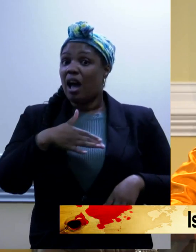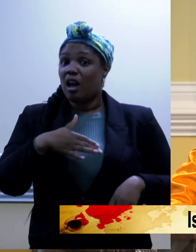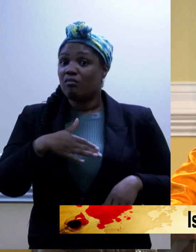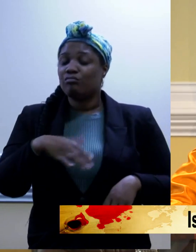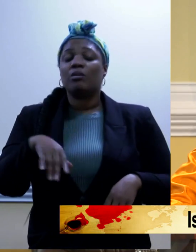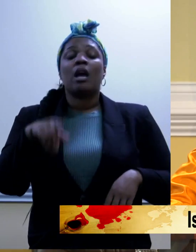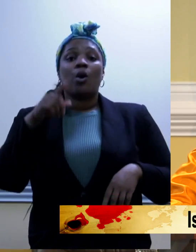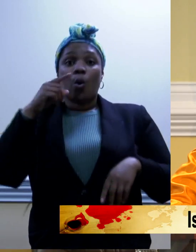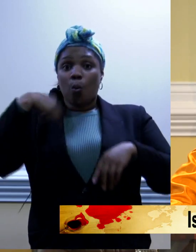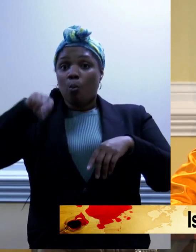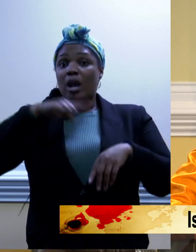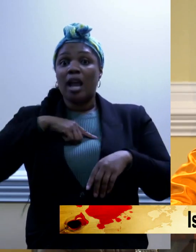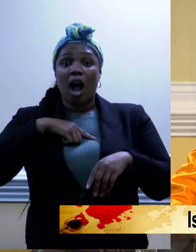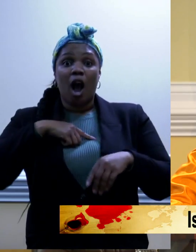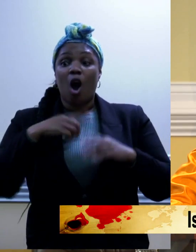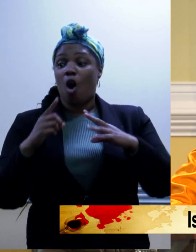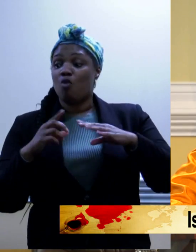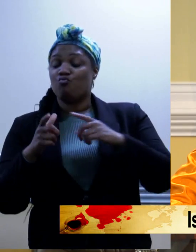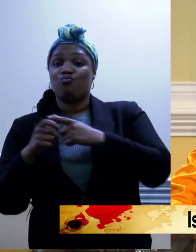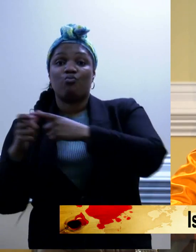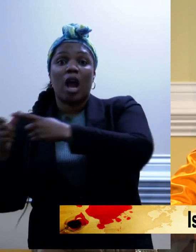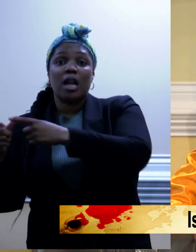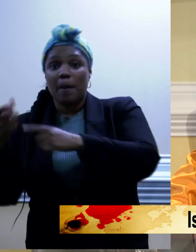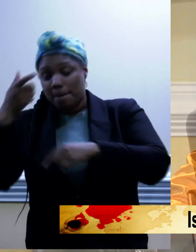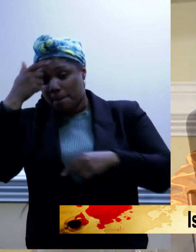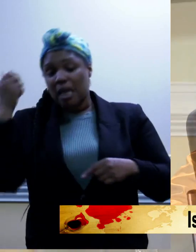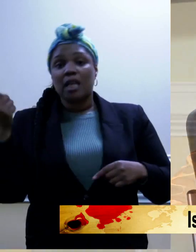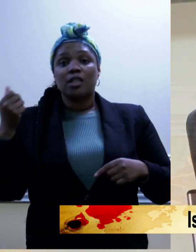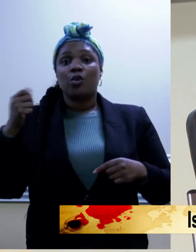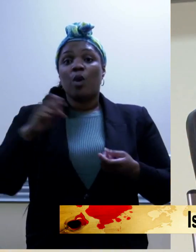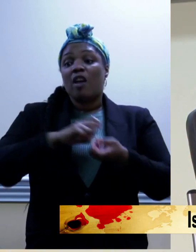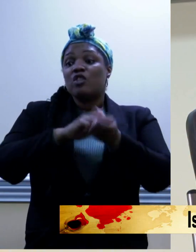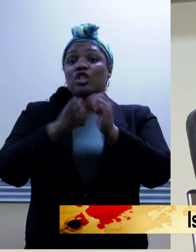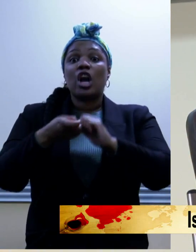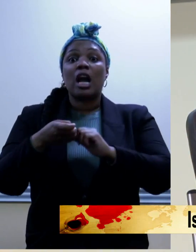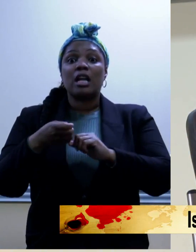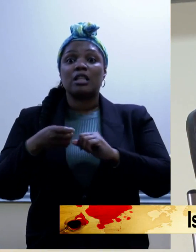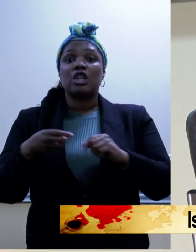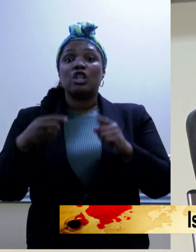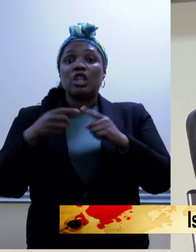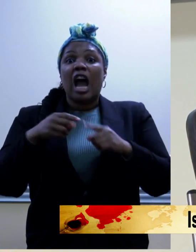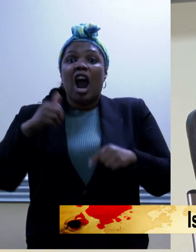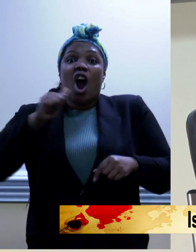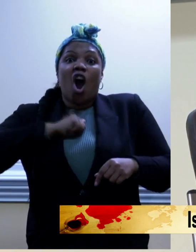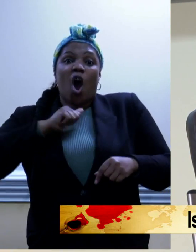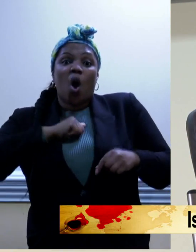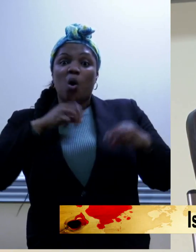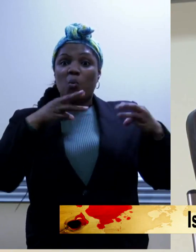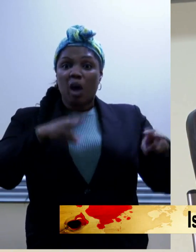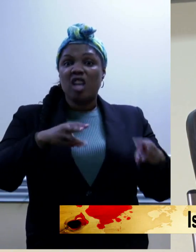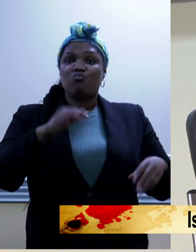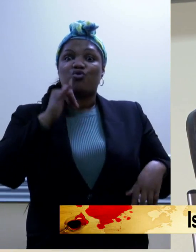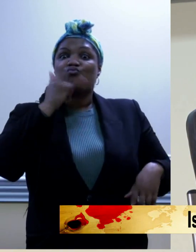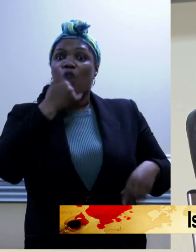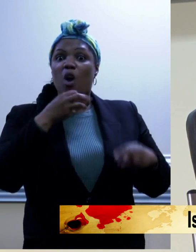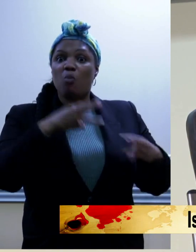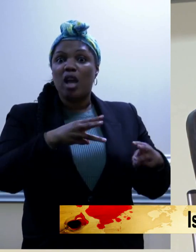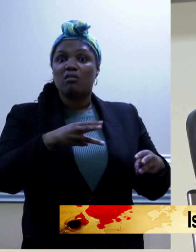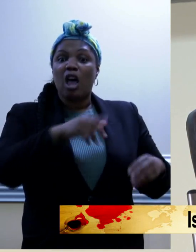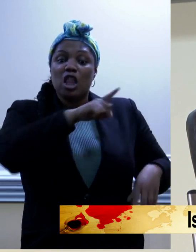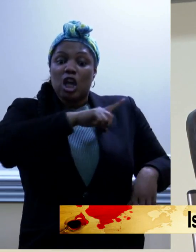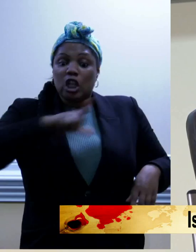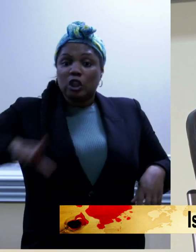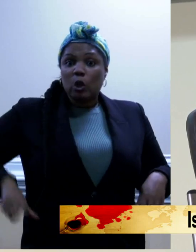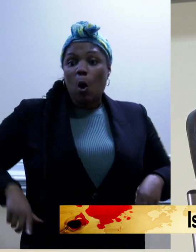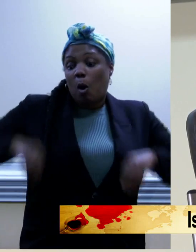All we like sheep have gone astray. Go ahead. We have turned everyone to his own way. Go ahead. And the Lord has laid on him